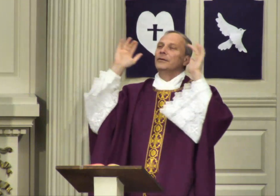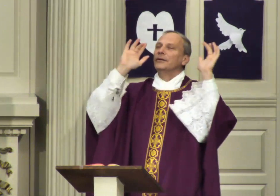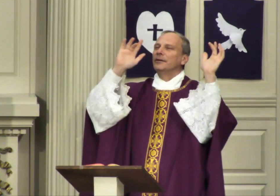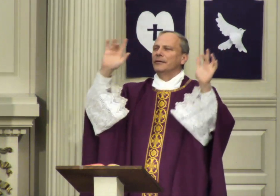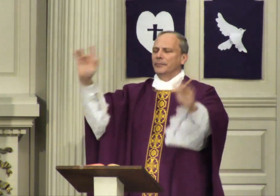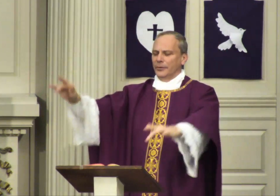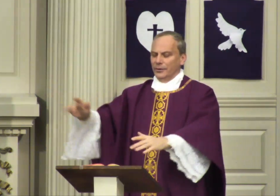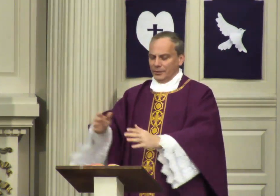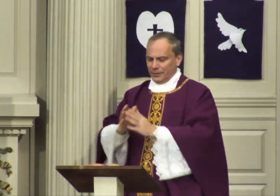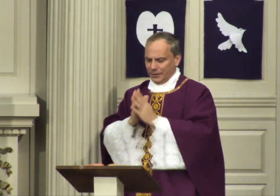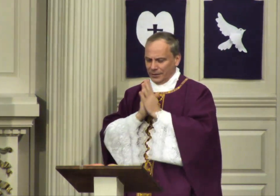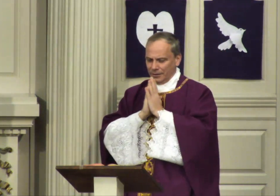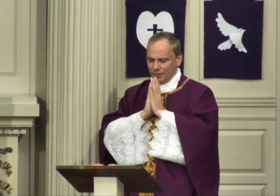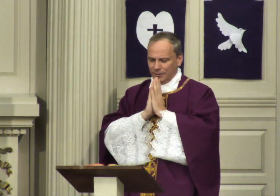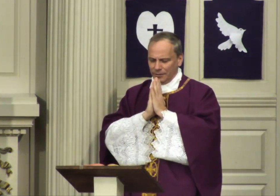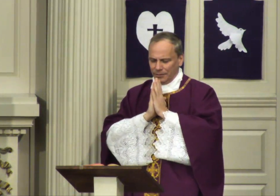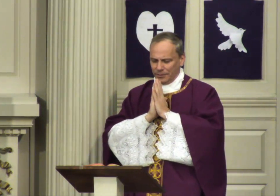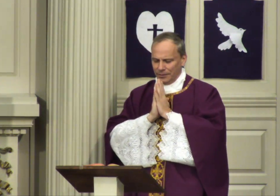Lord, have mercy.